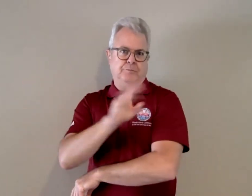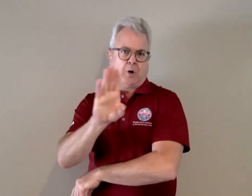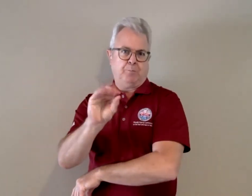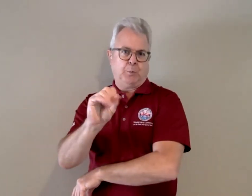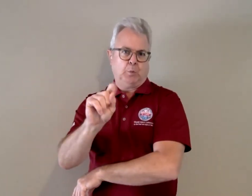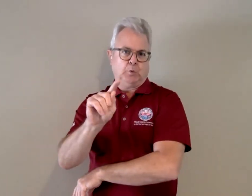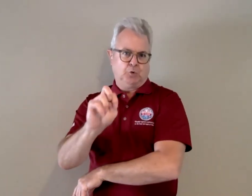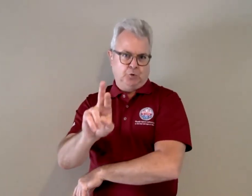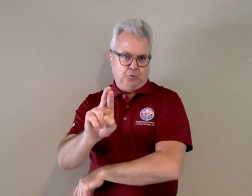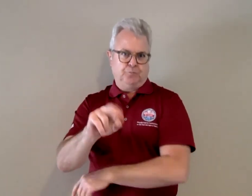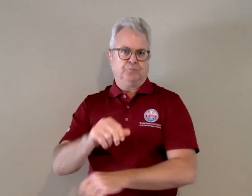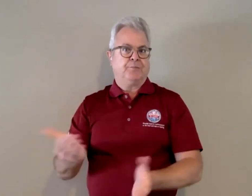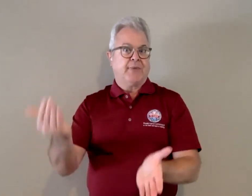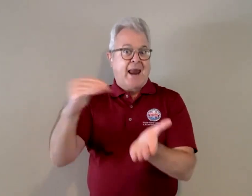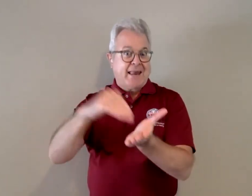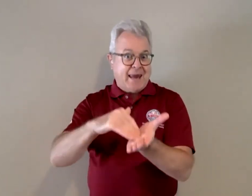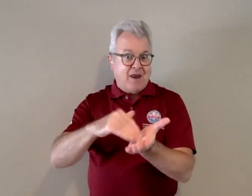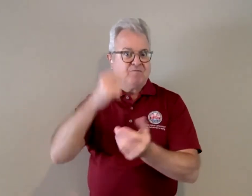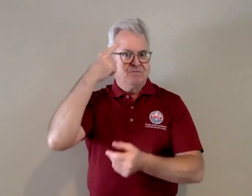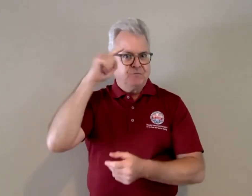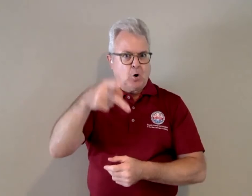booster.